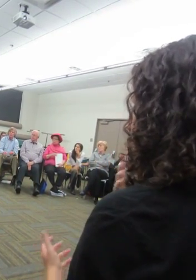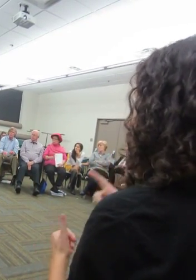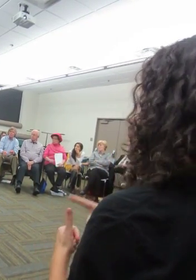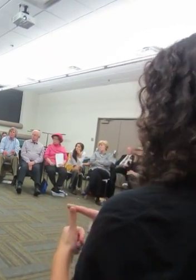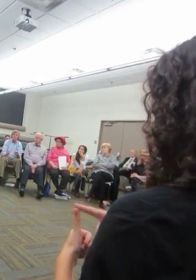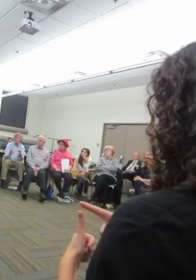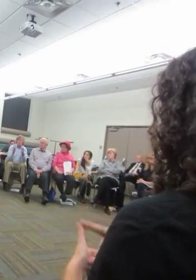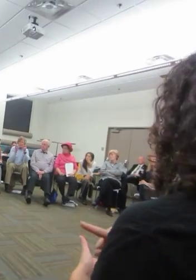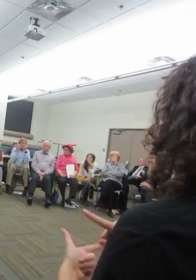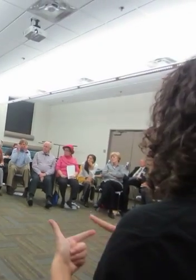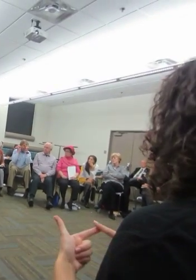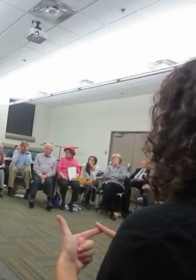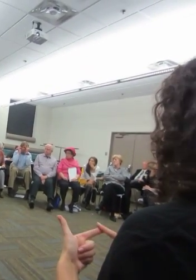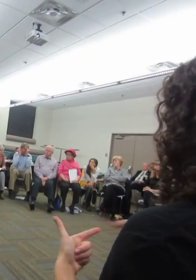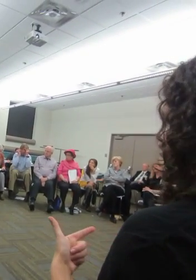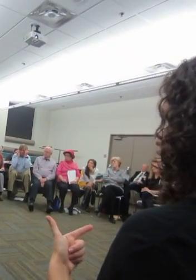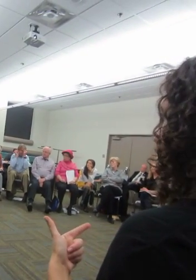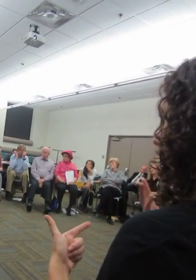Secondly, I want to remind